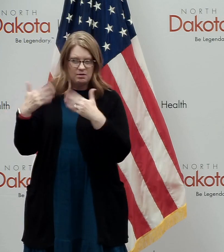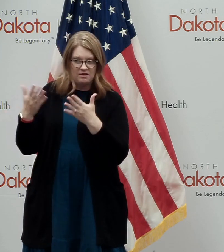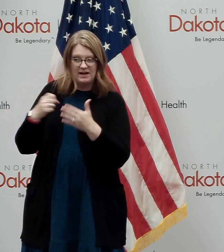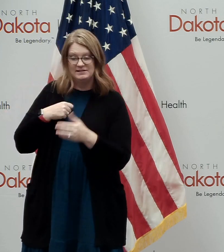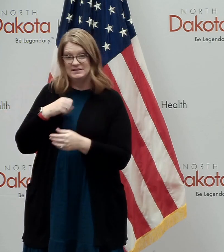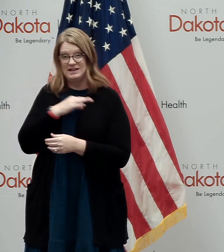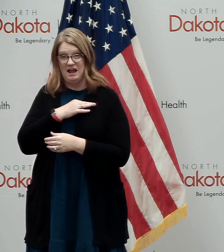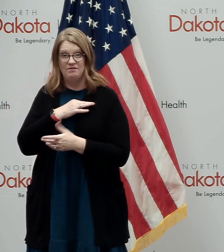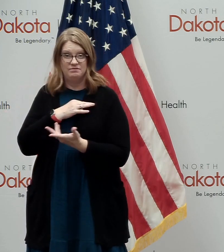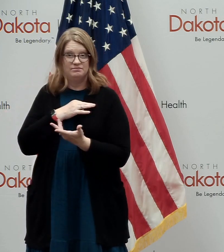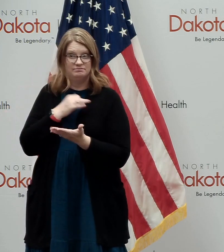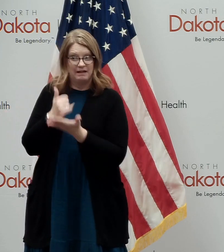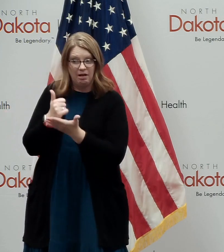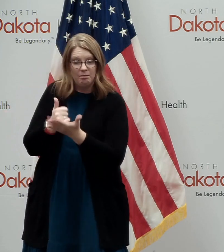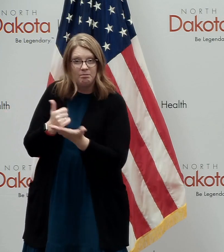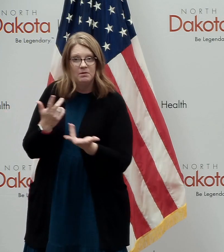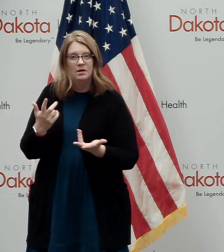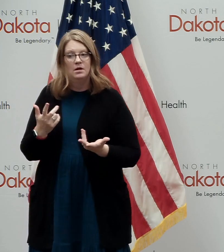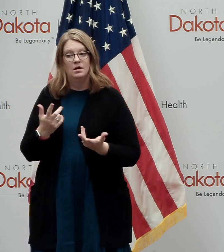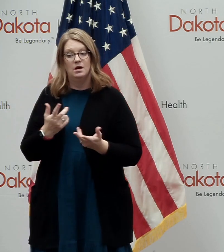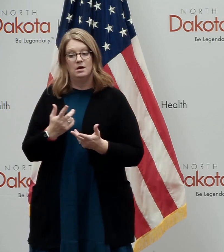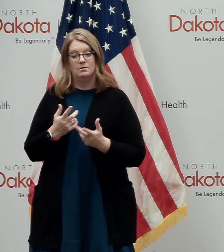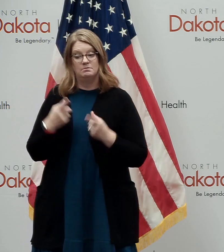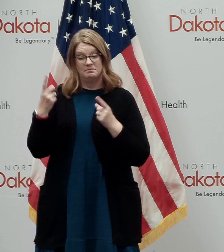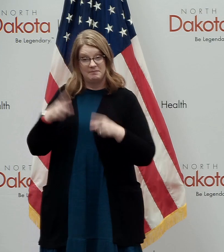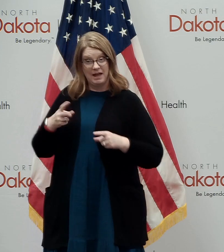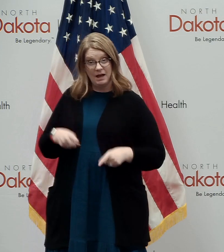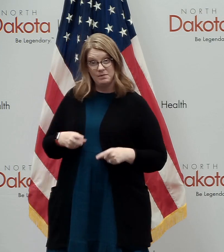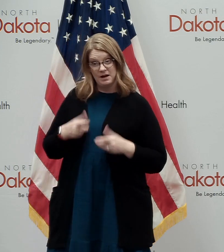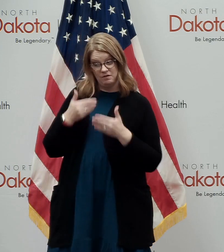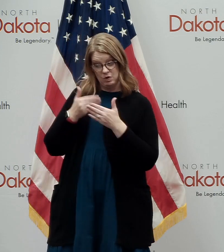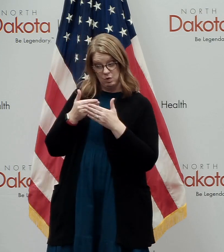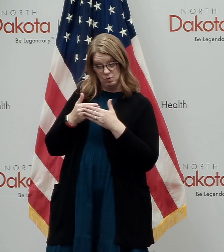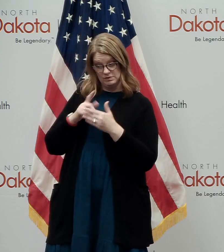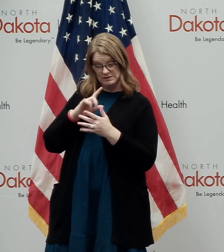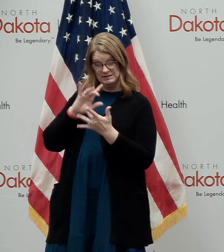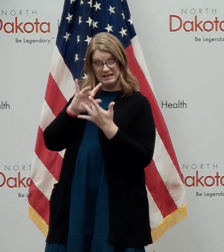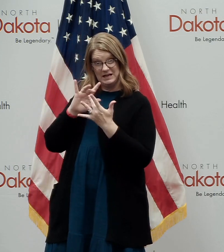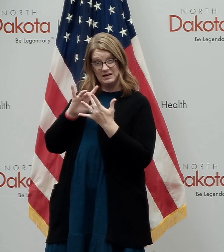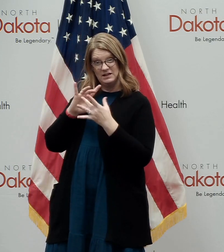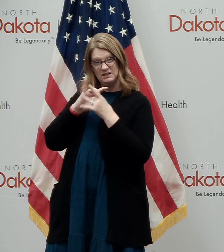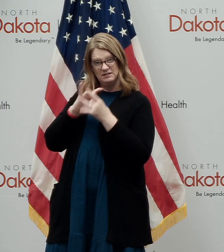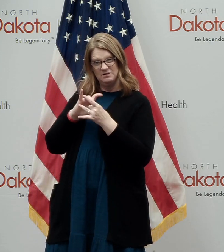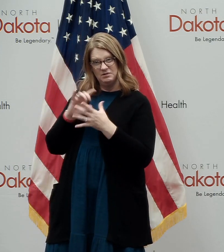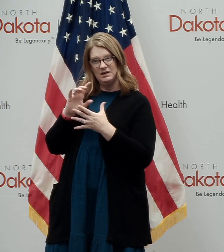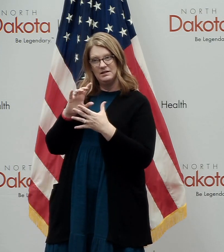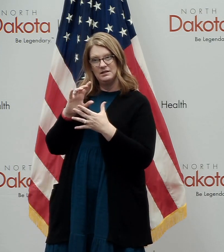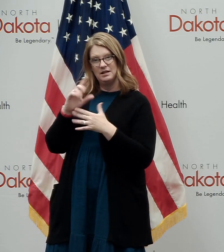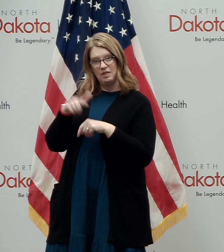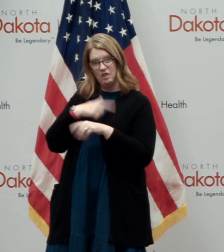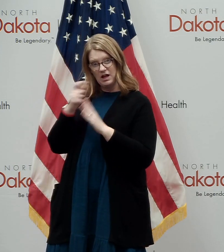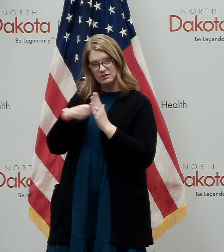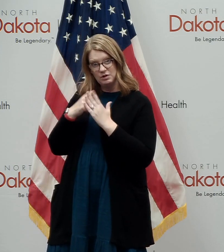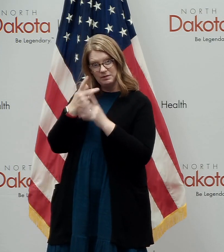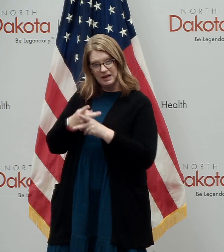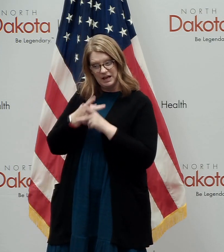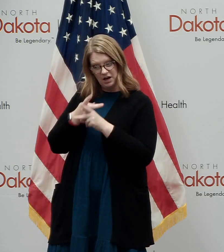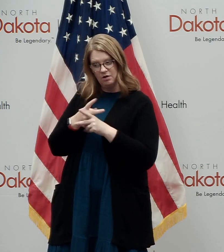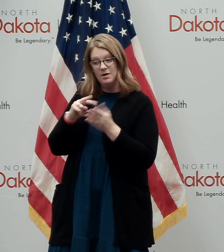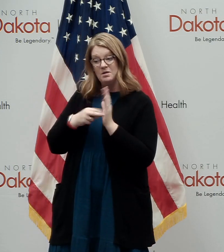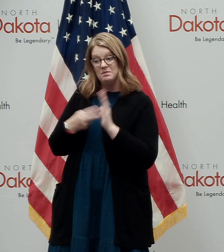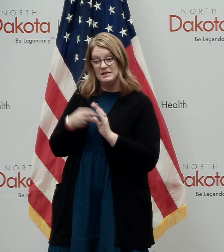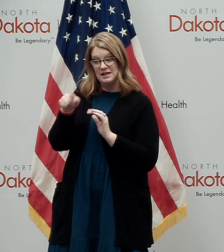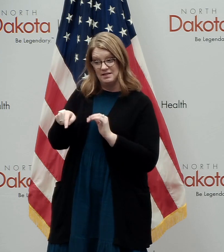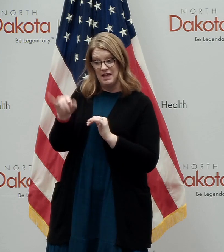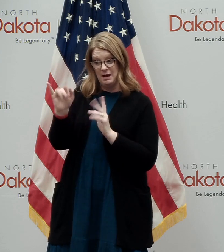needed, because when we have had close contacts identified among long-term care healthcare workers, they have to remain isolated.